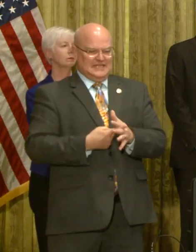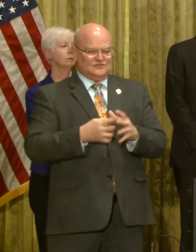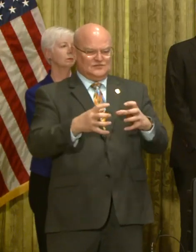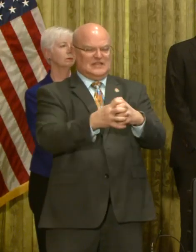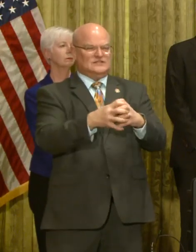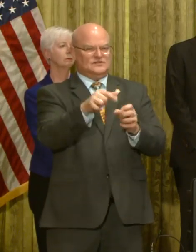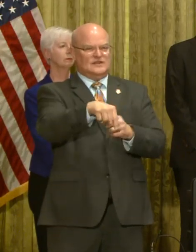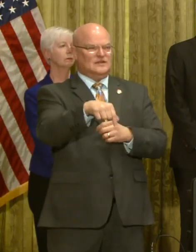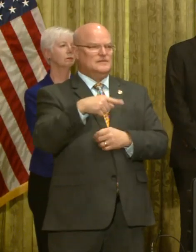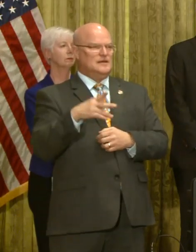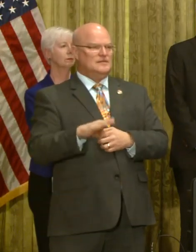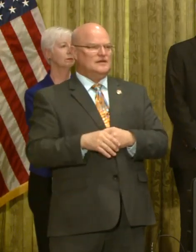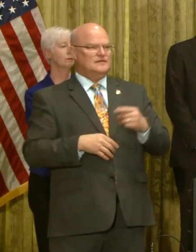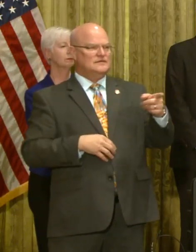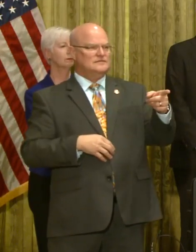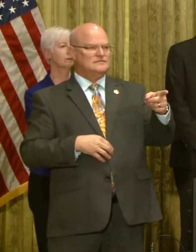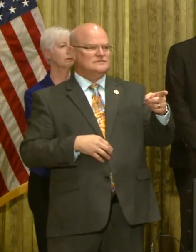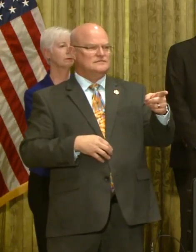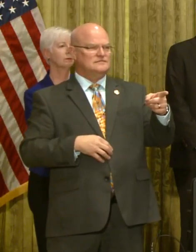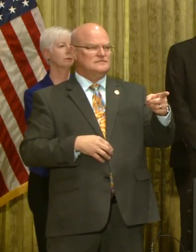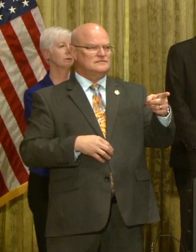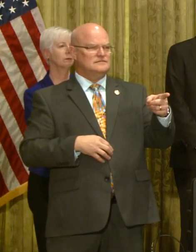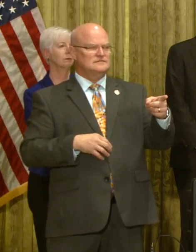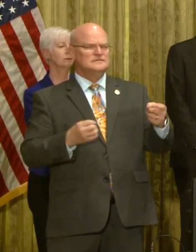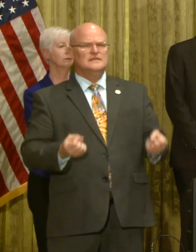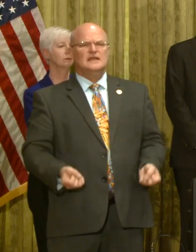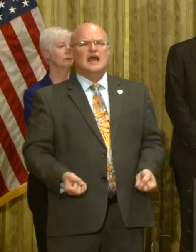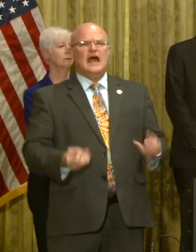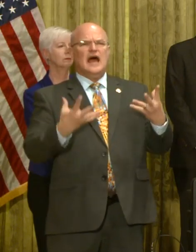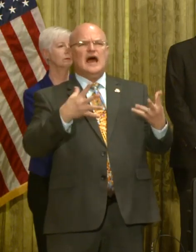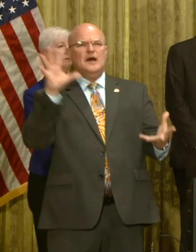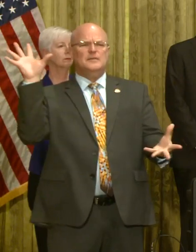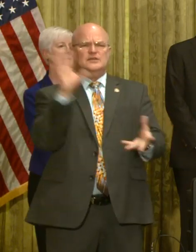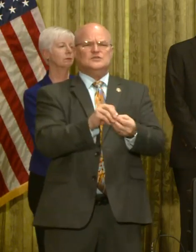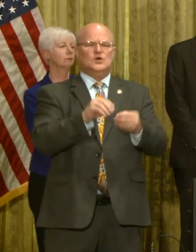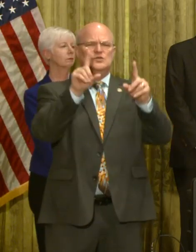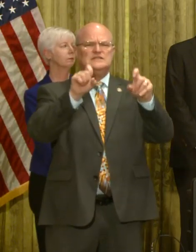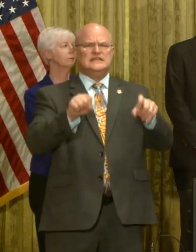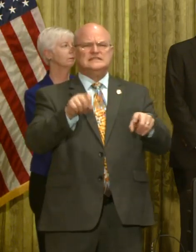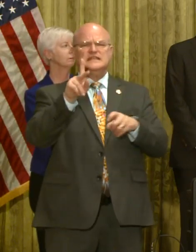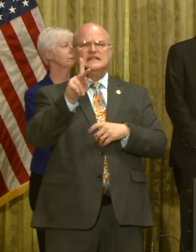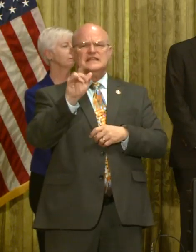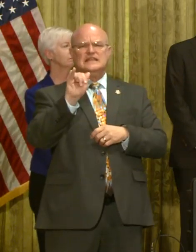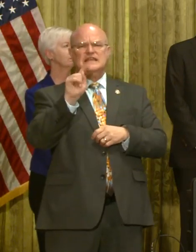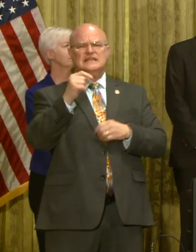cluster. Do we know how many total testing kits we have in the state right now?